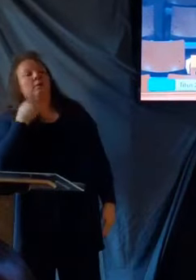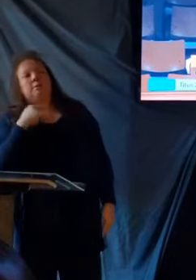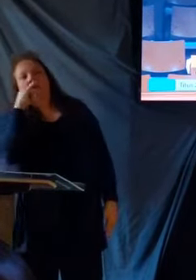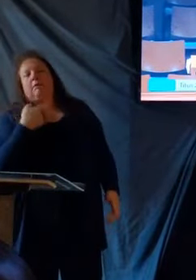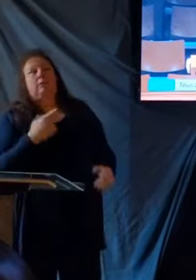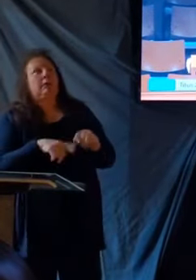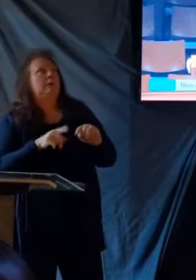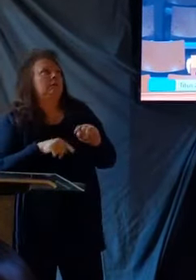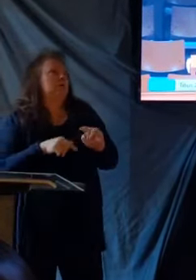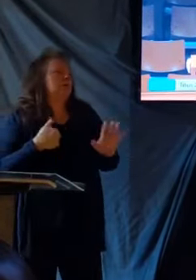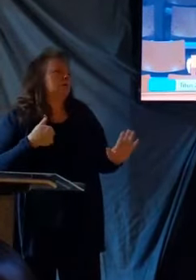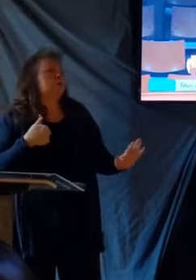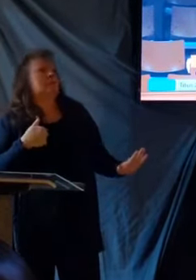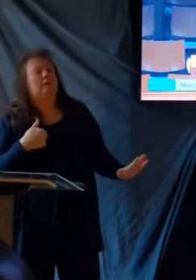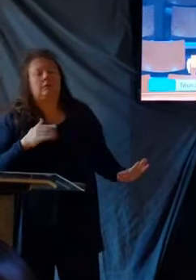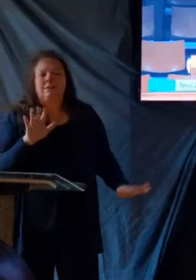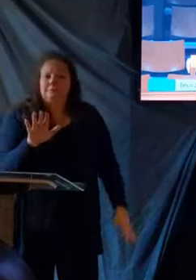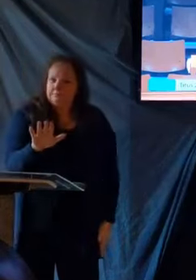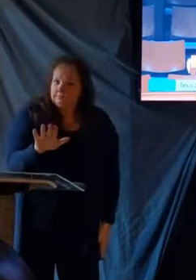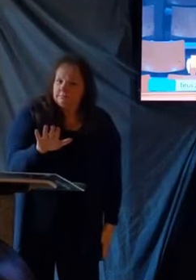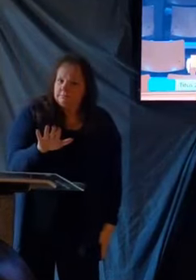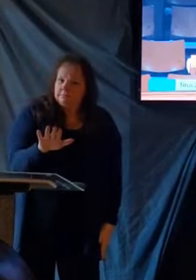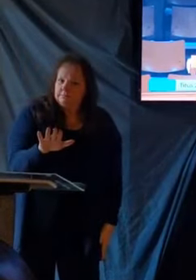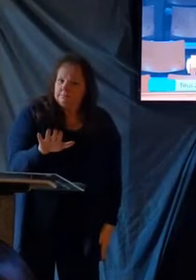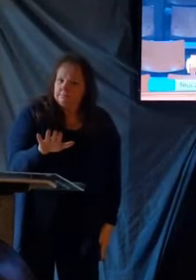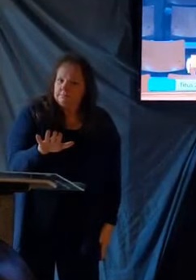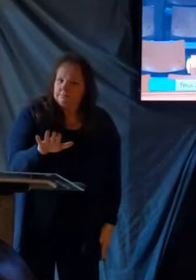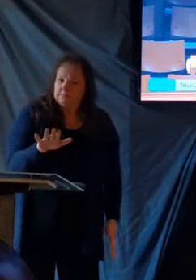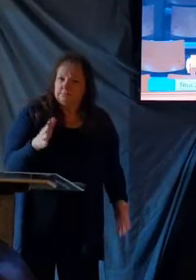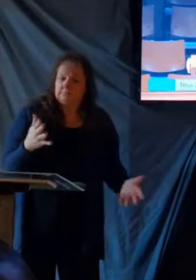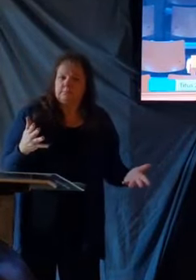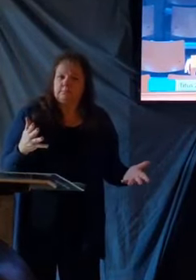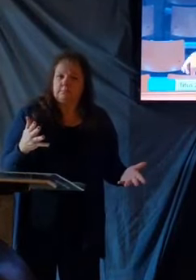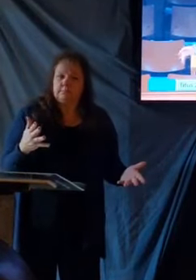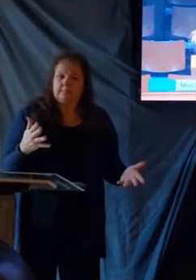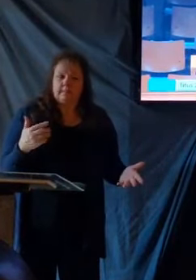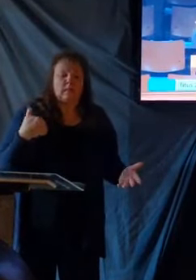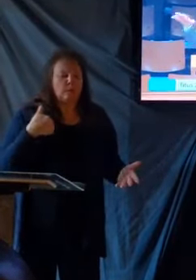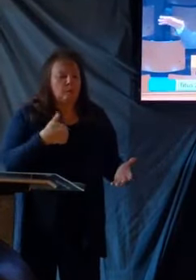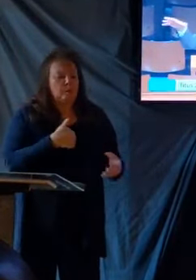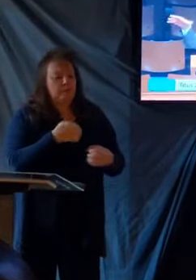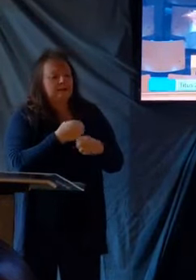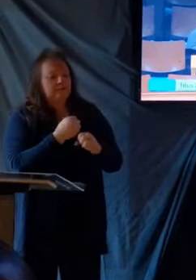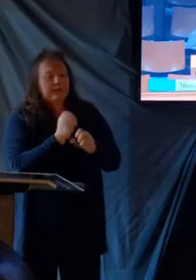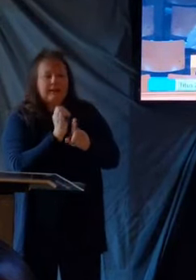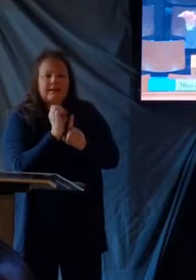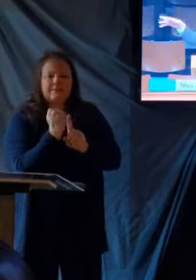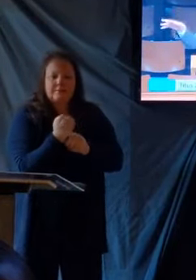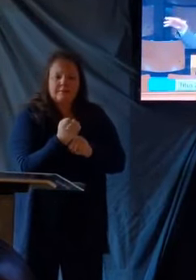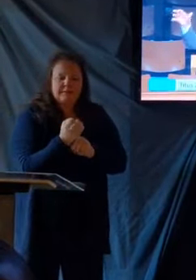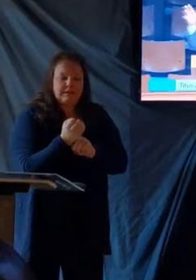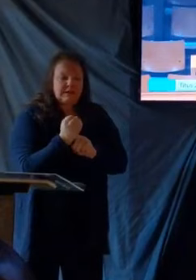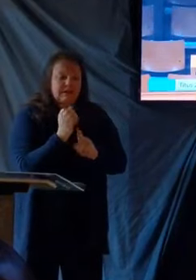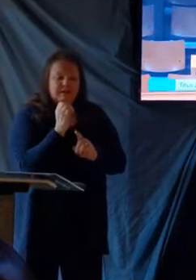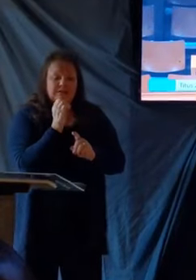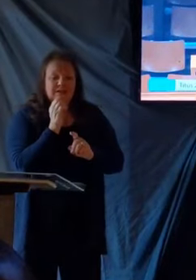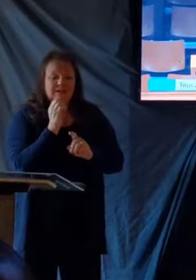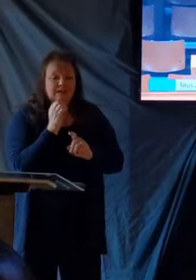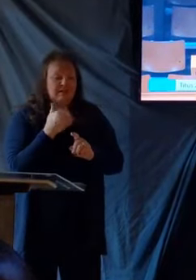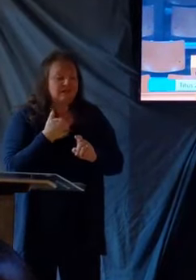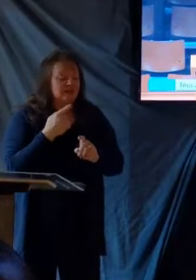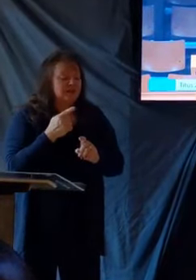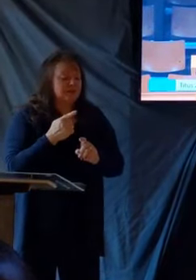just couldn't do that. That's not. Wait a minute. What is it? Well, you know, we've created an environment, if you don't get out of that, somebody